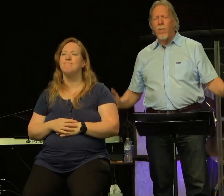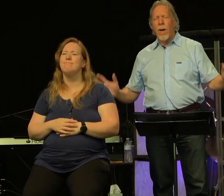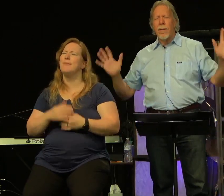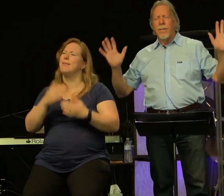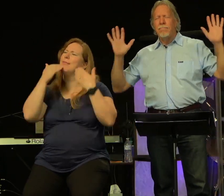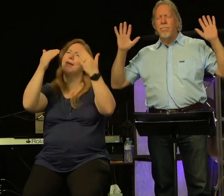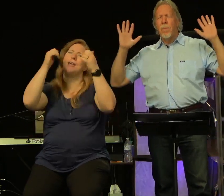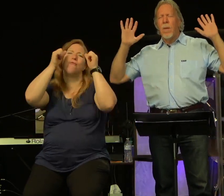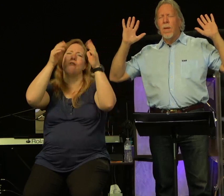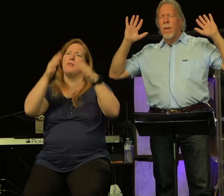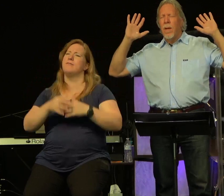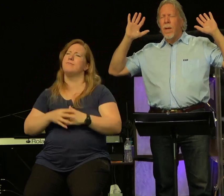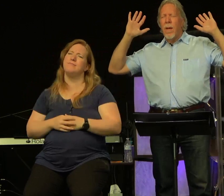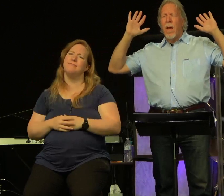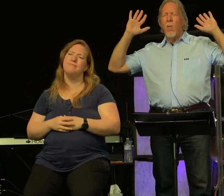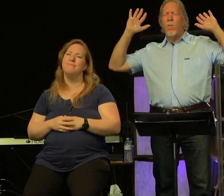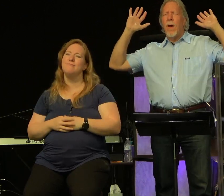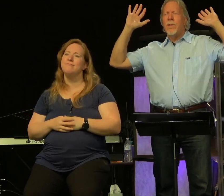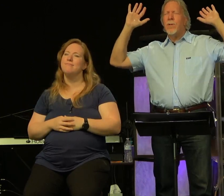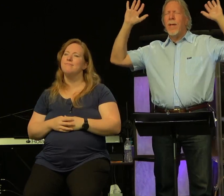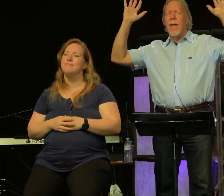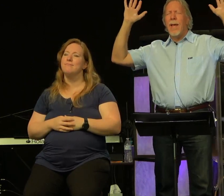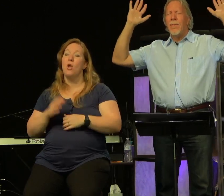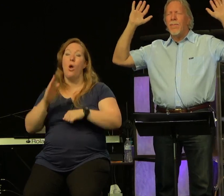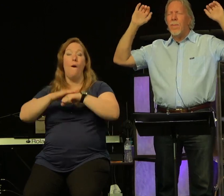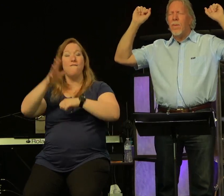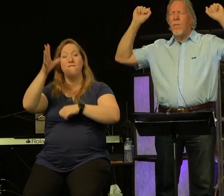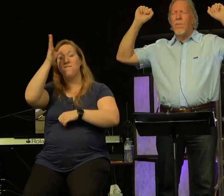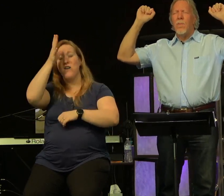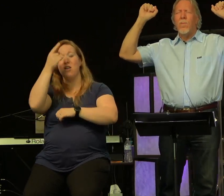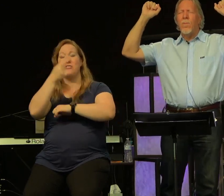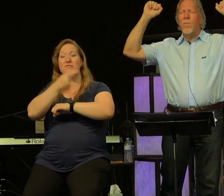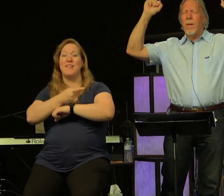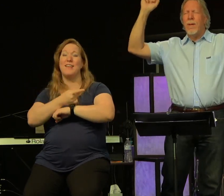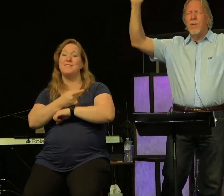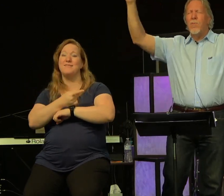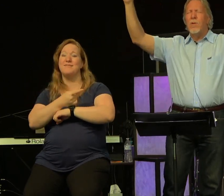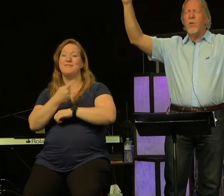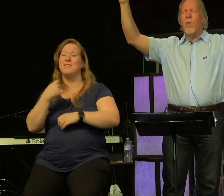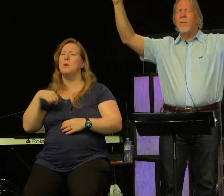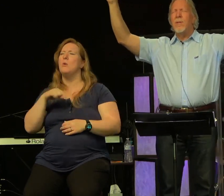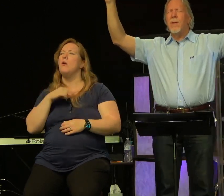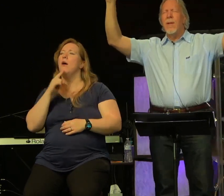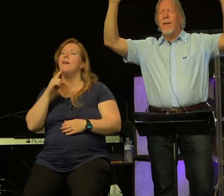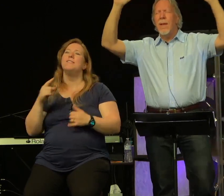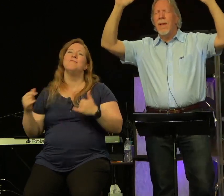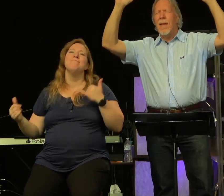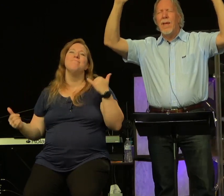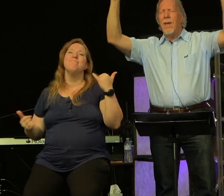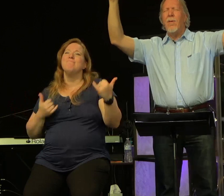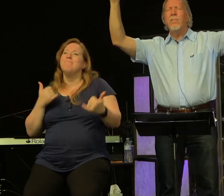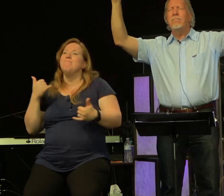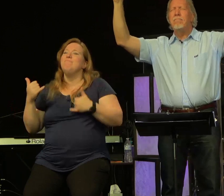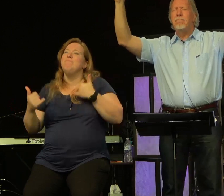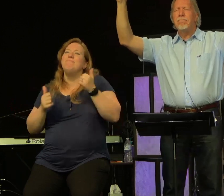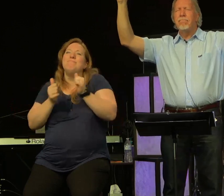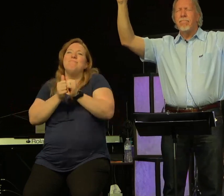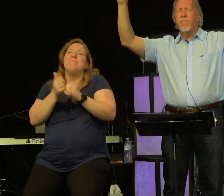Thank you, Father. On Father's Day, we just rejoice in you.